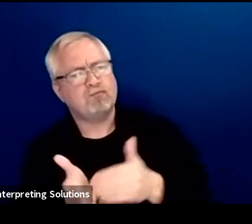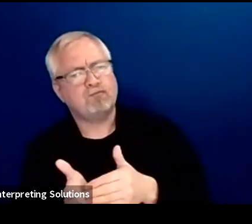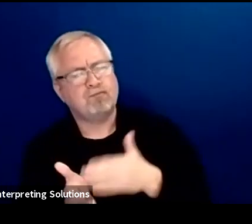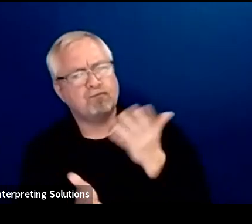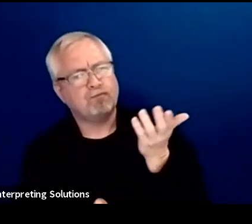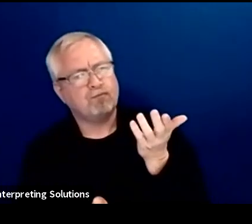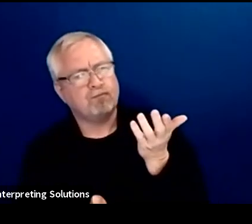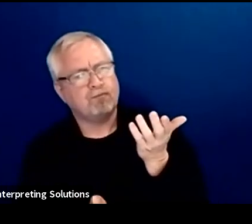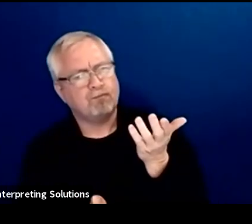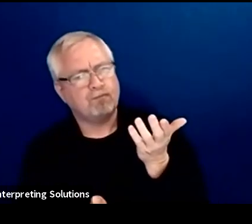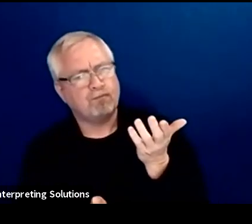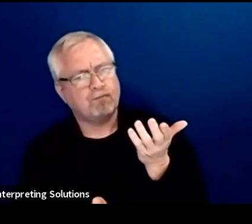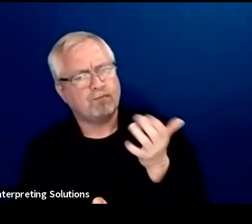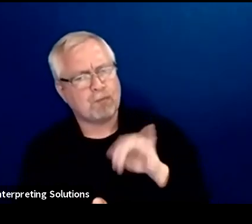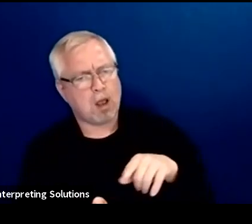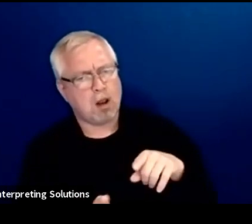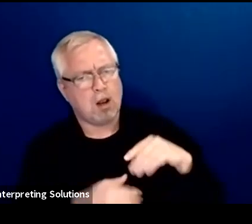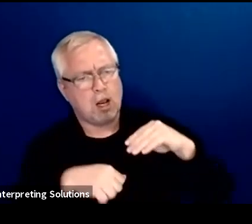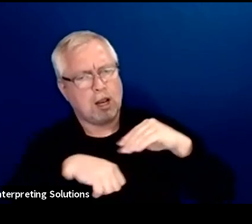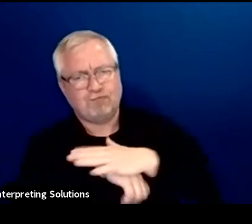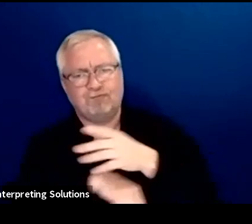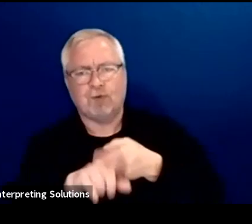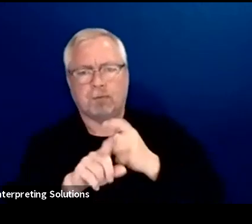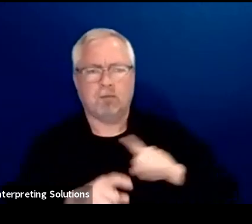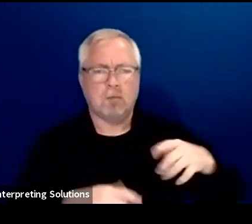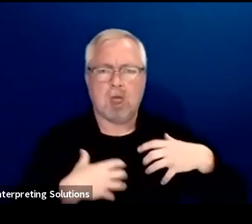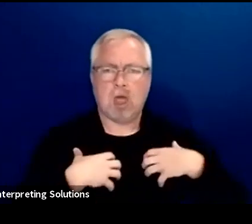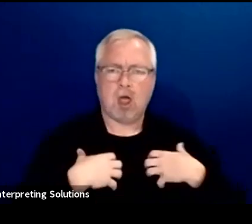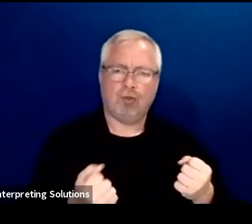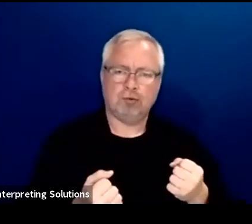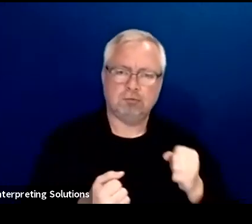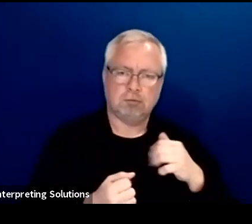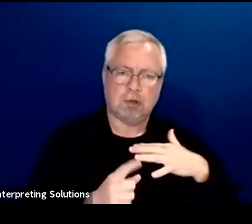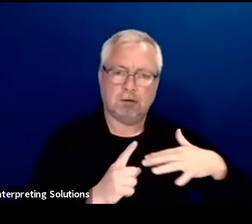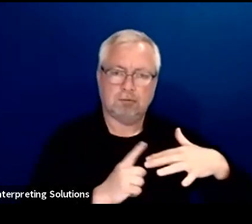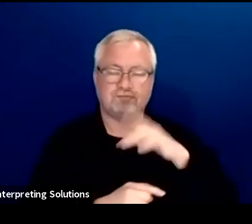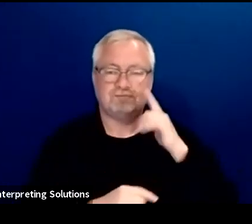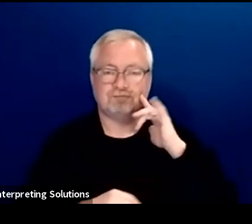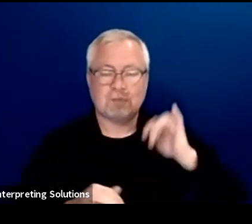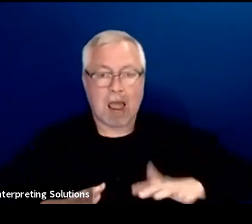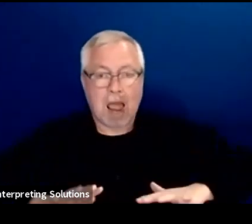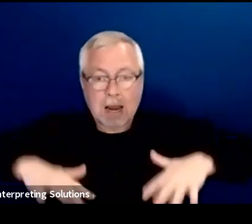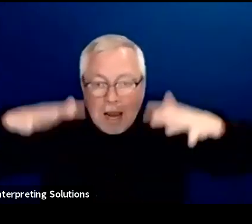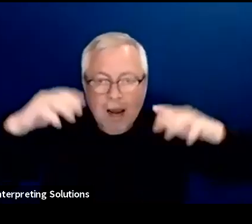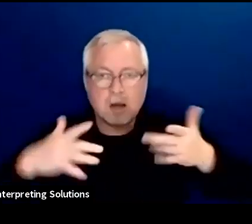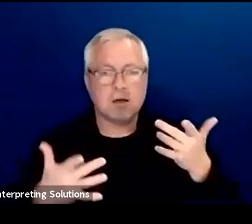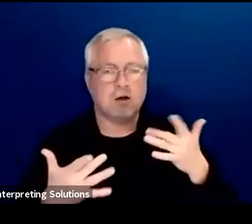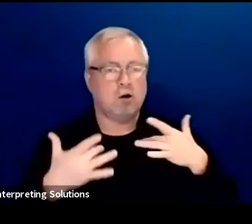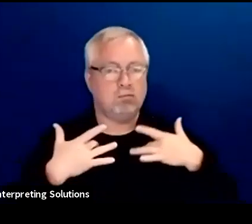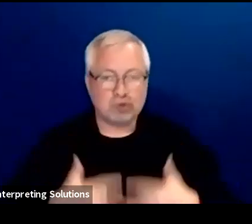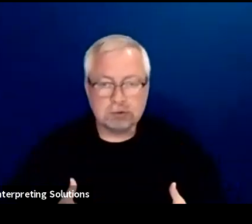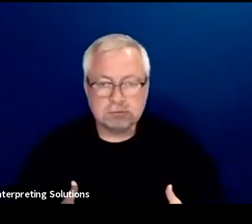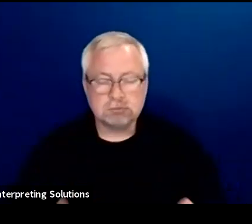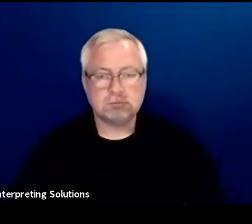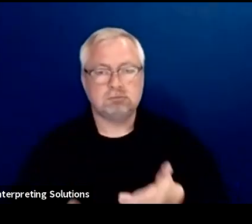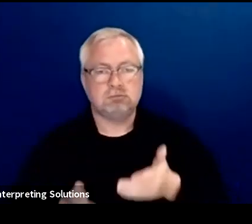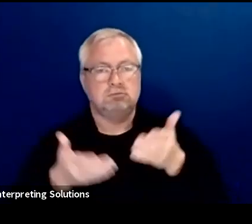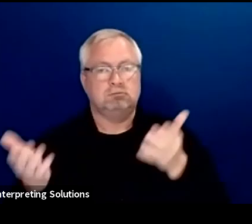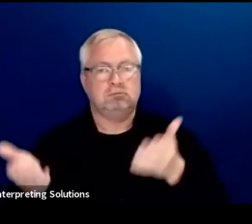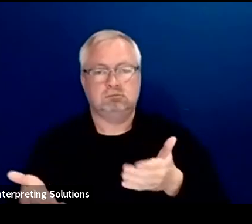from a health and a societal standpoint, such as anxiety, depression, suicide, domestic violence, that are